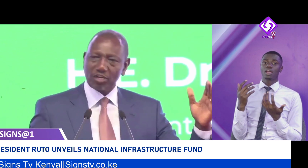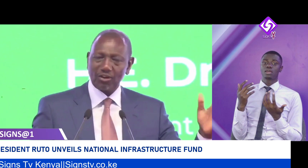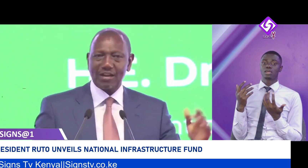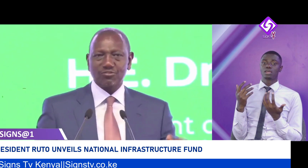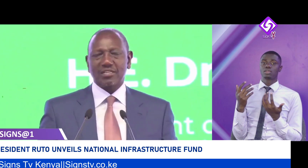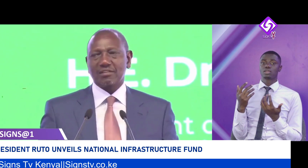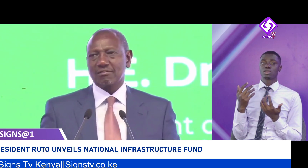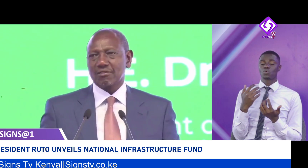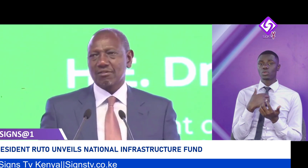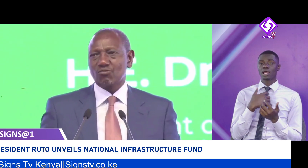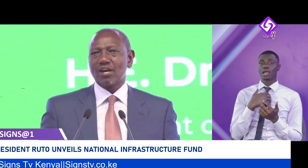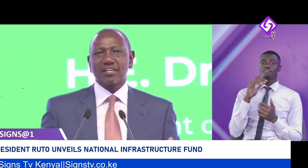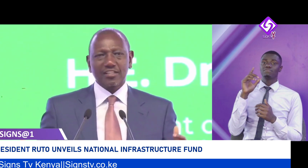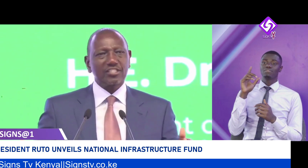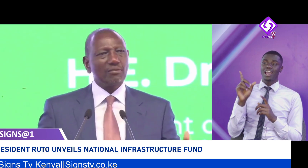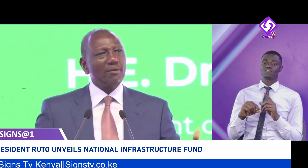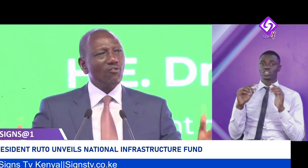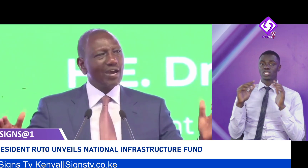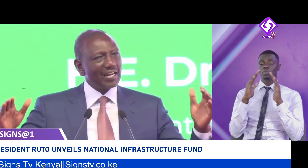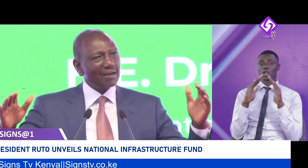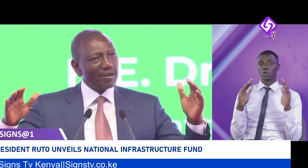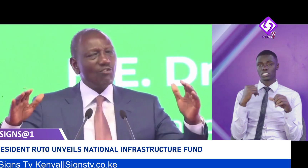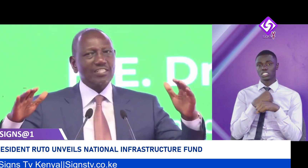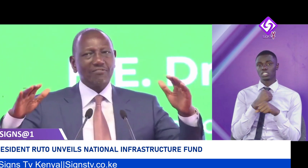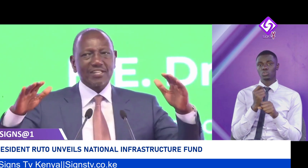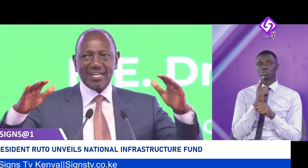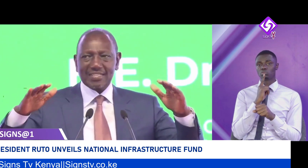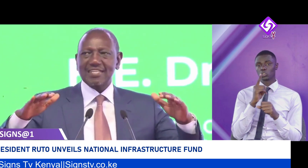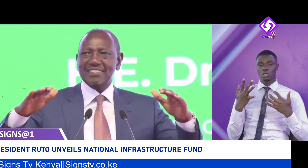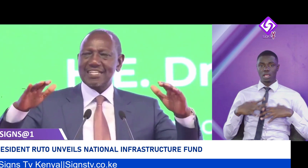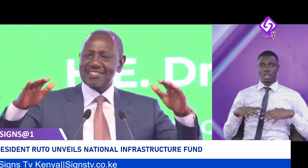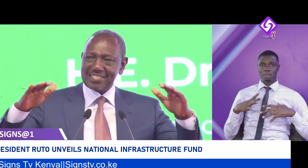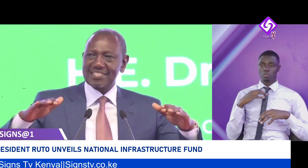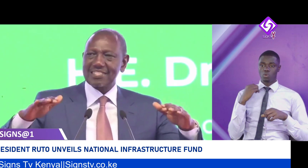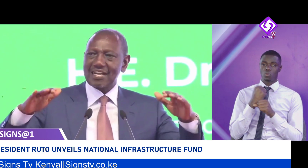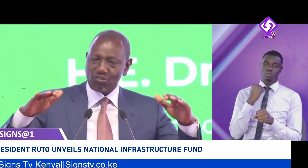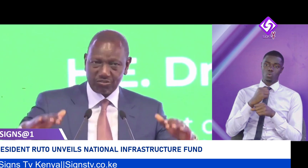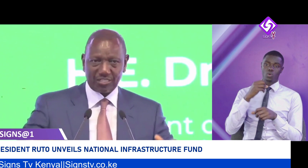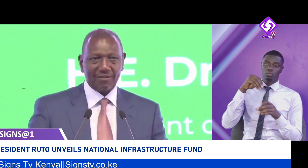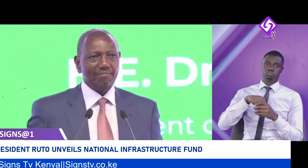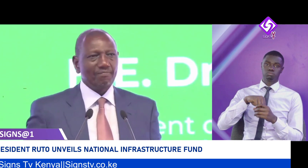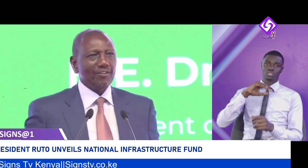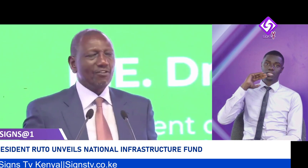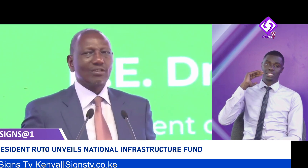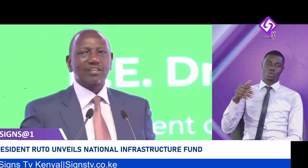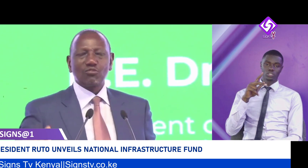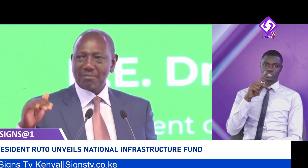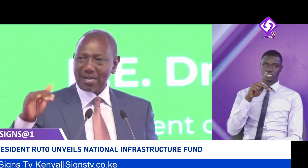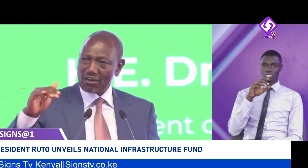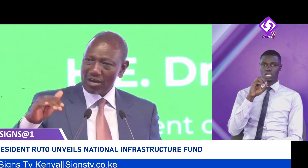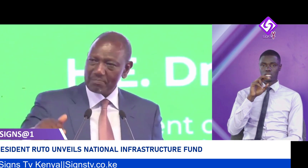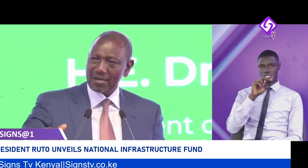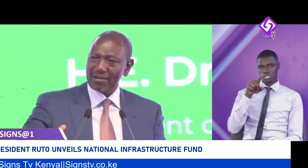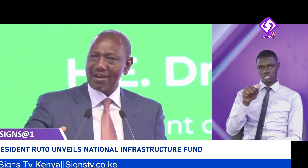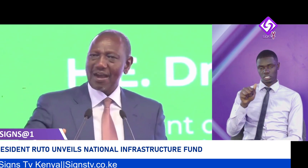affordable housing, kuhakikisha kwamba wale ambao watafanya kazi katika city ya Konza watakuwa na makao hapa,